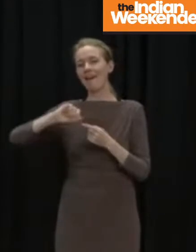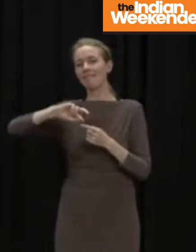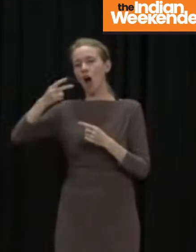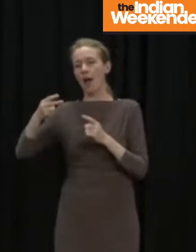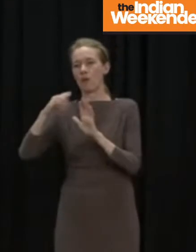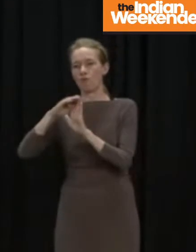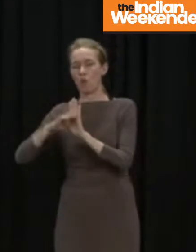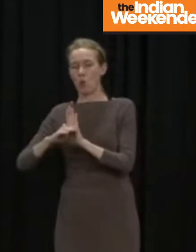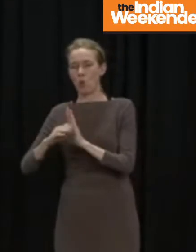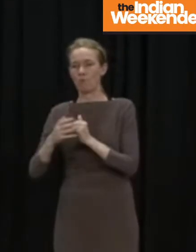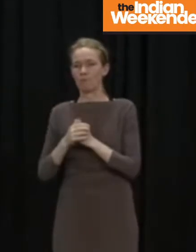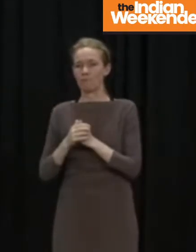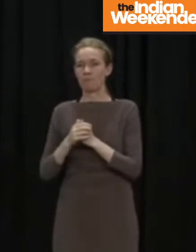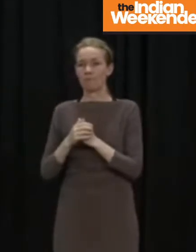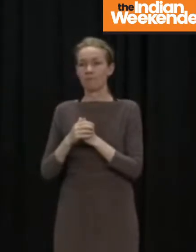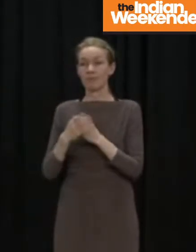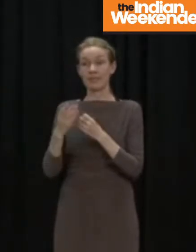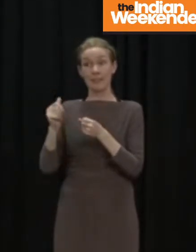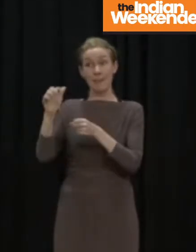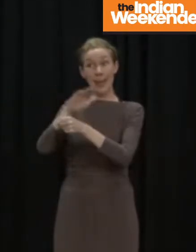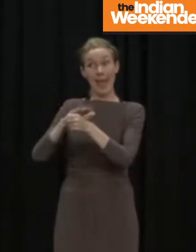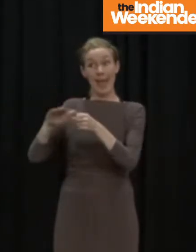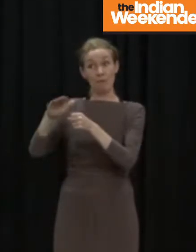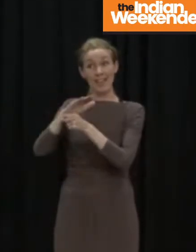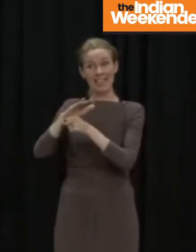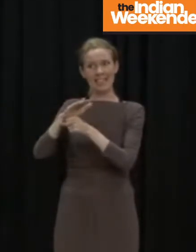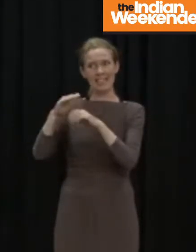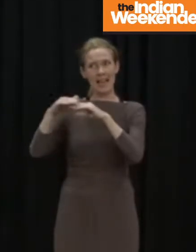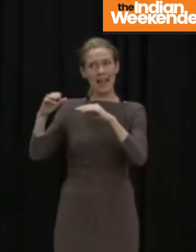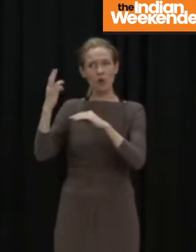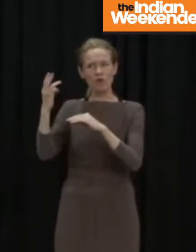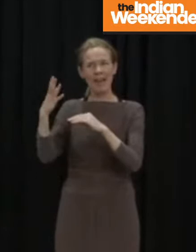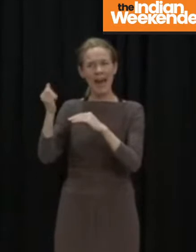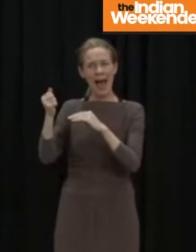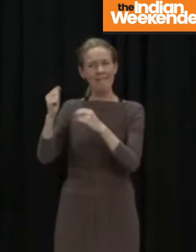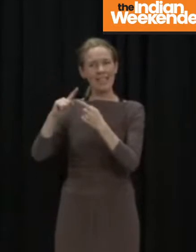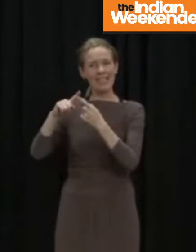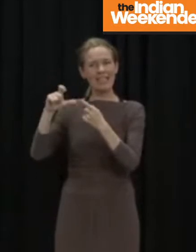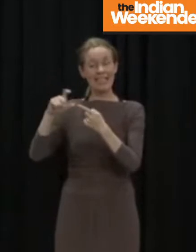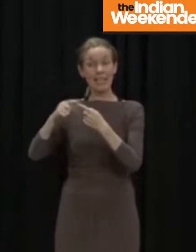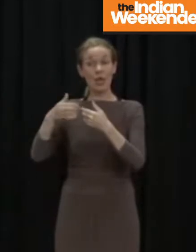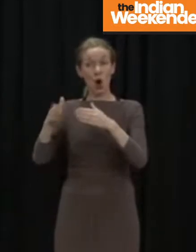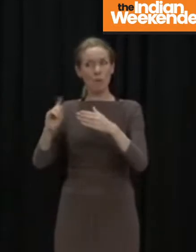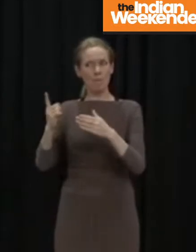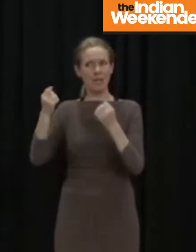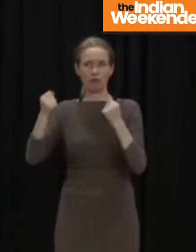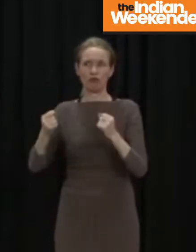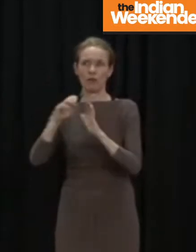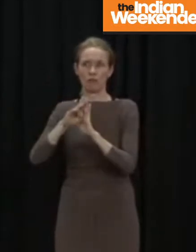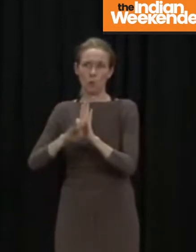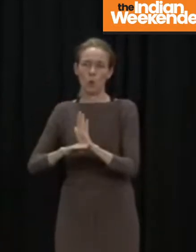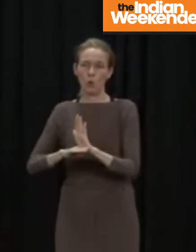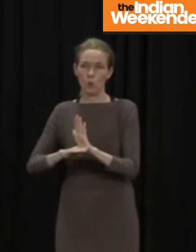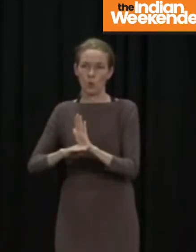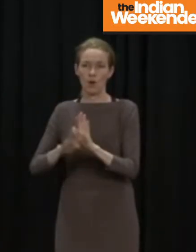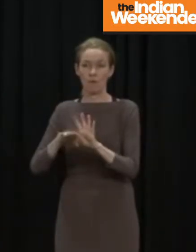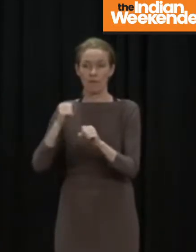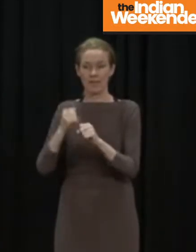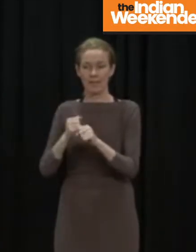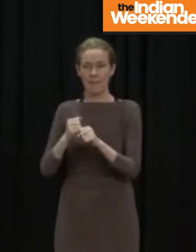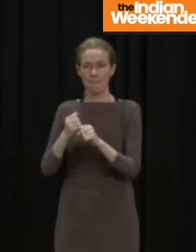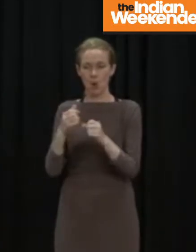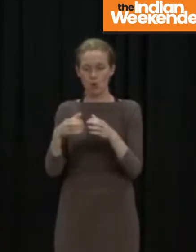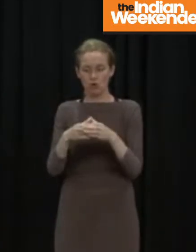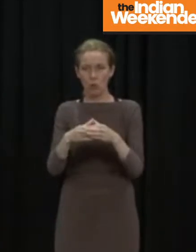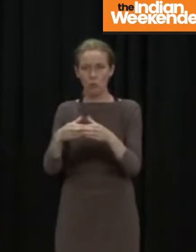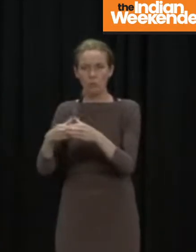currently operating, it is limited in terms of the group size. There are other protective measures that we've put in place there. And